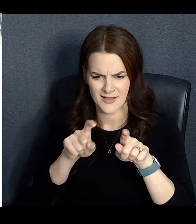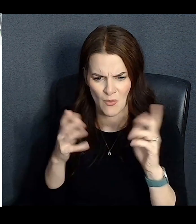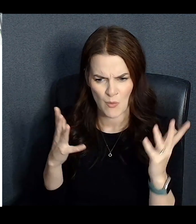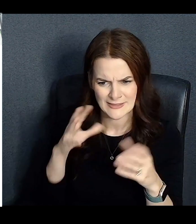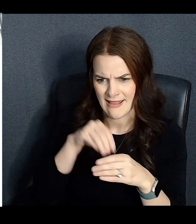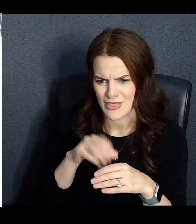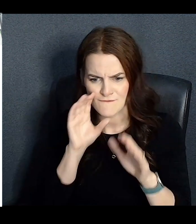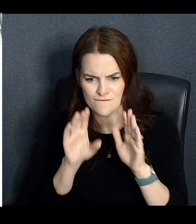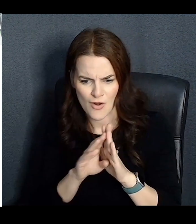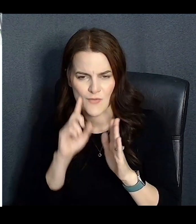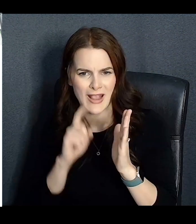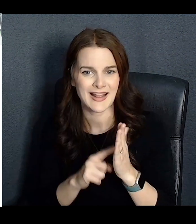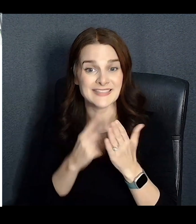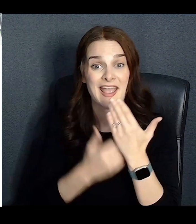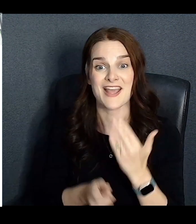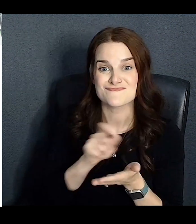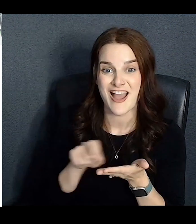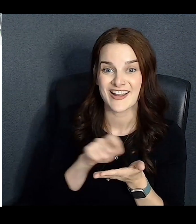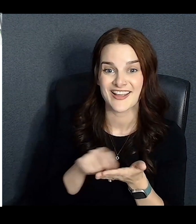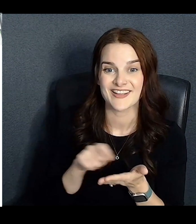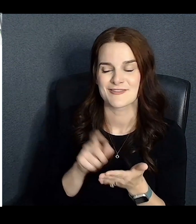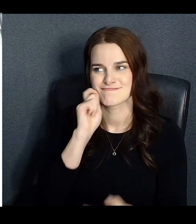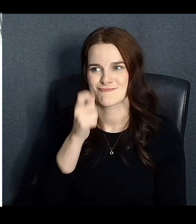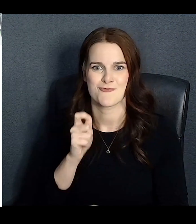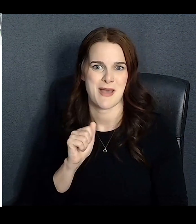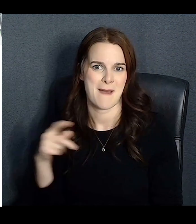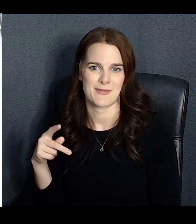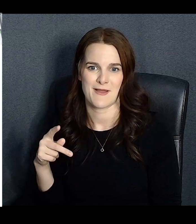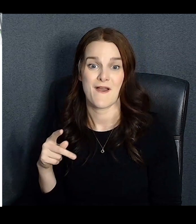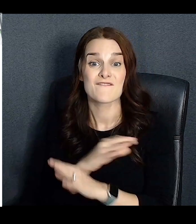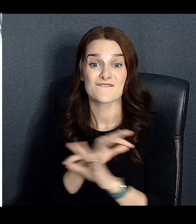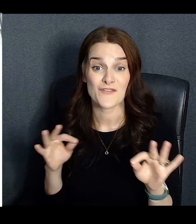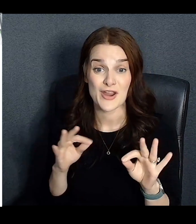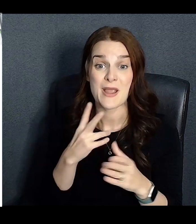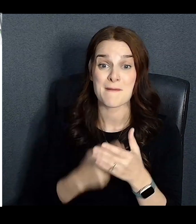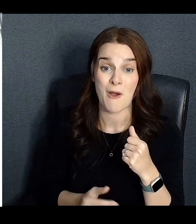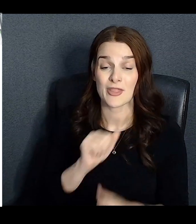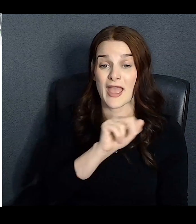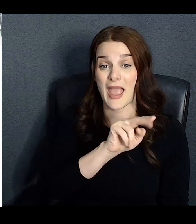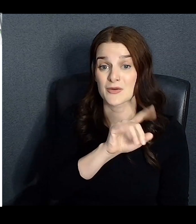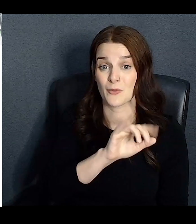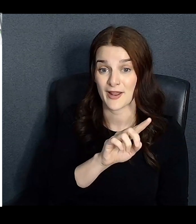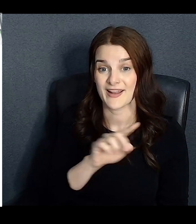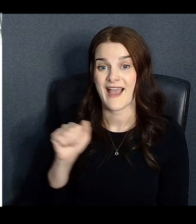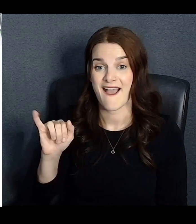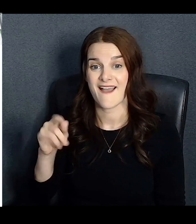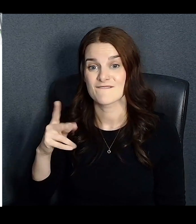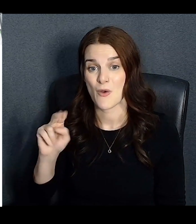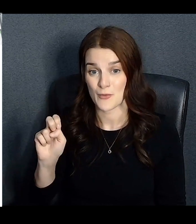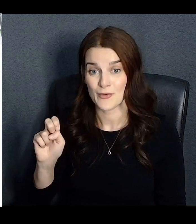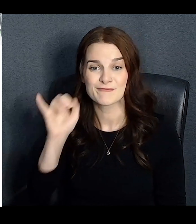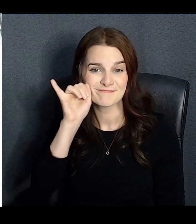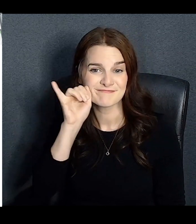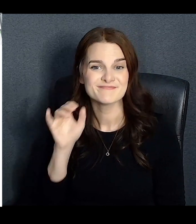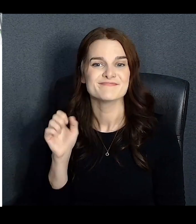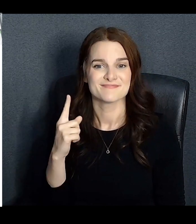specific questions about it. It recognizes handwriting. It's a really cool app and it's free on both iPhone and Android. So we always recommend